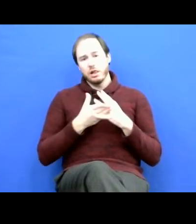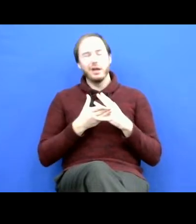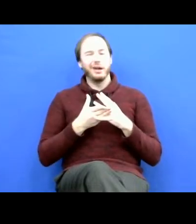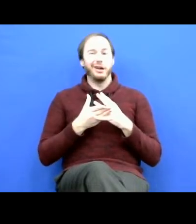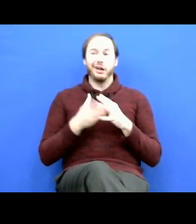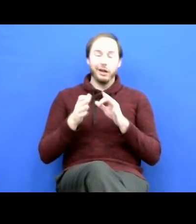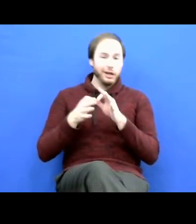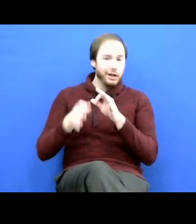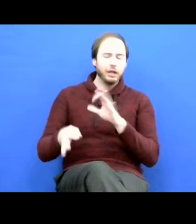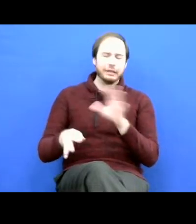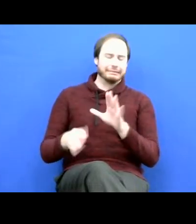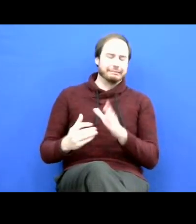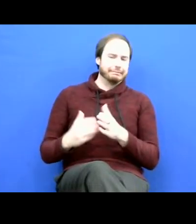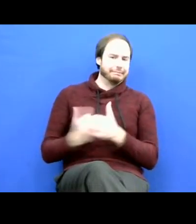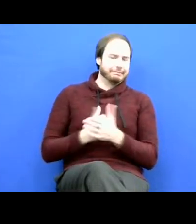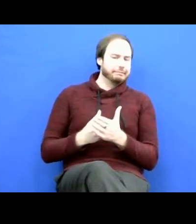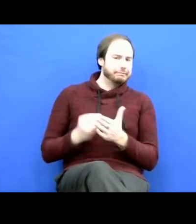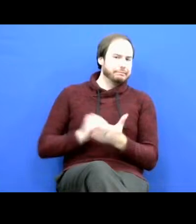fair to, so it won't.